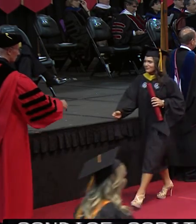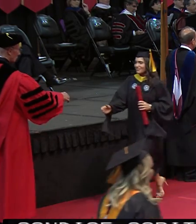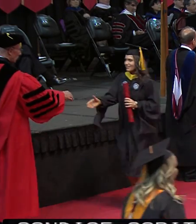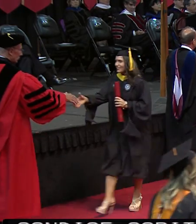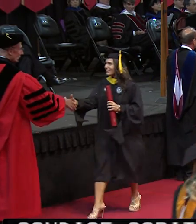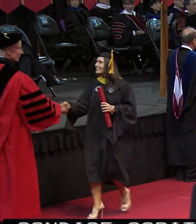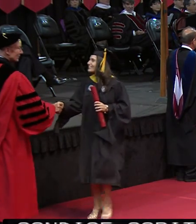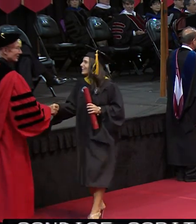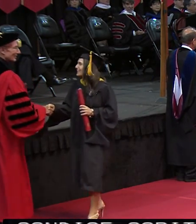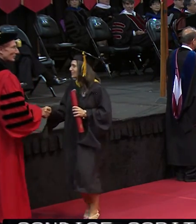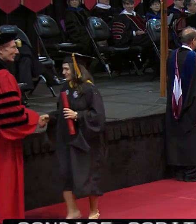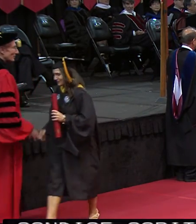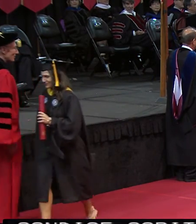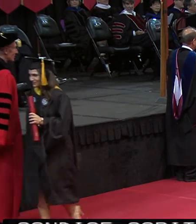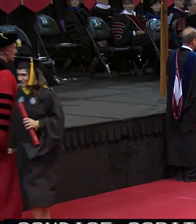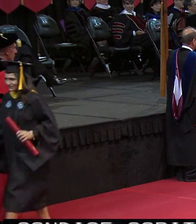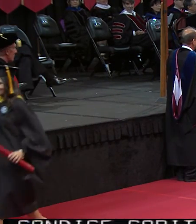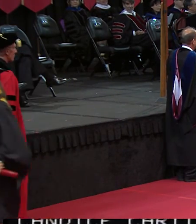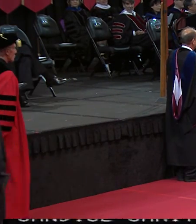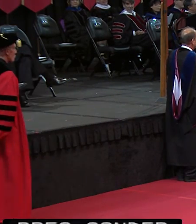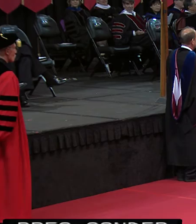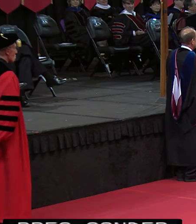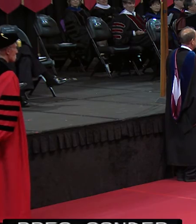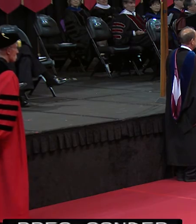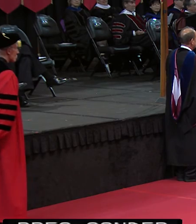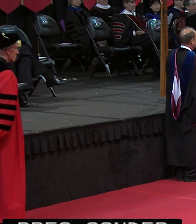Kuyomoni N. Mickens.